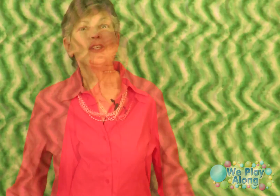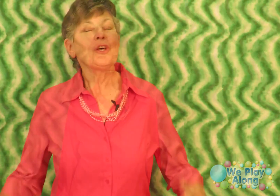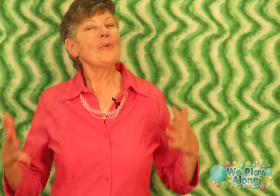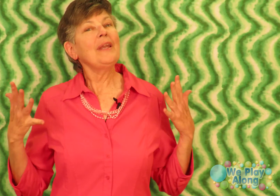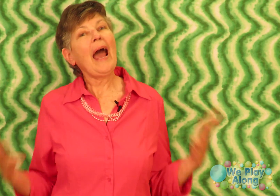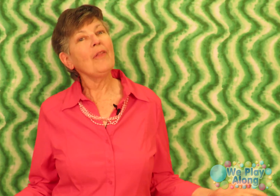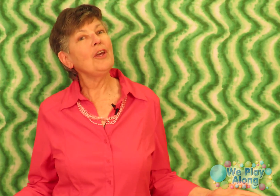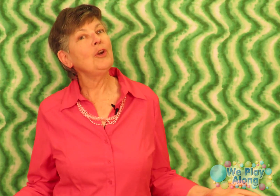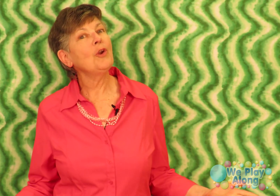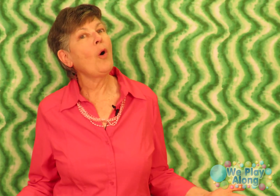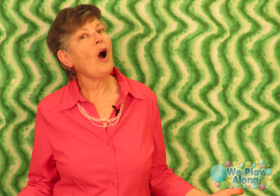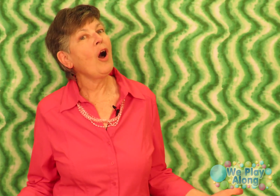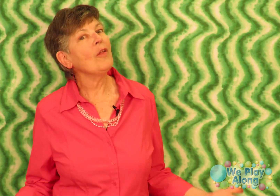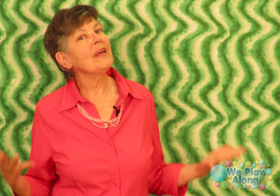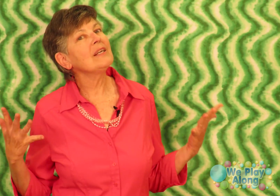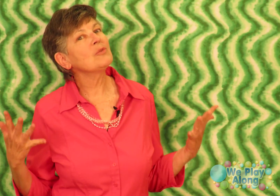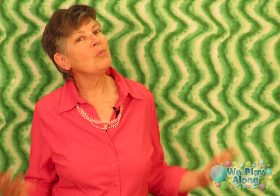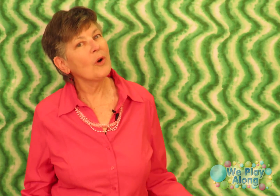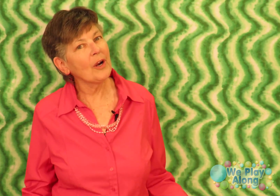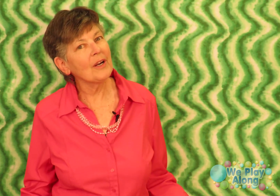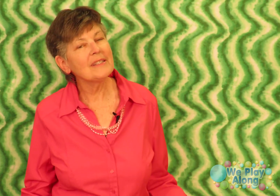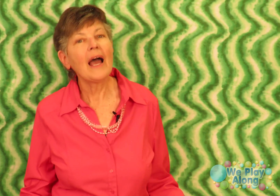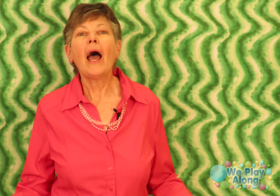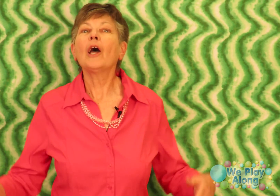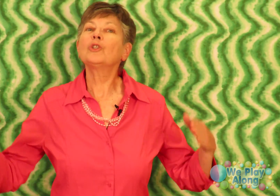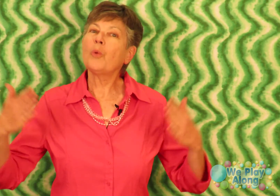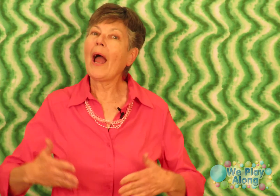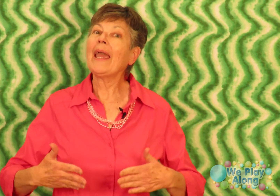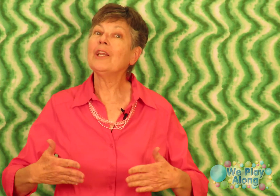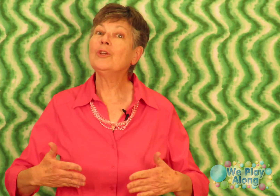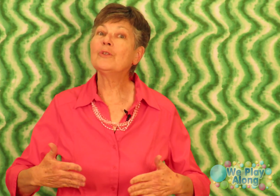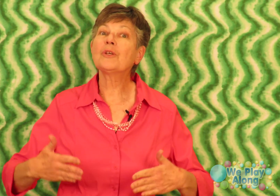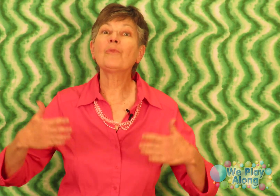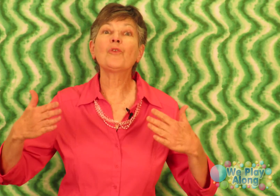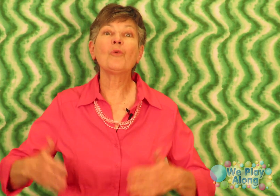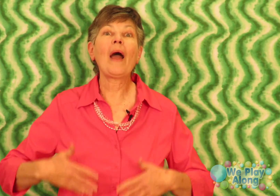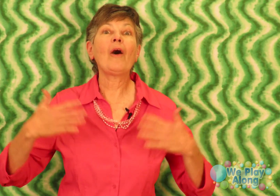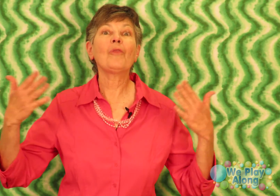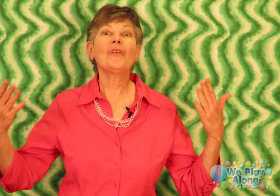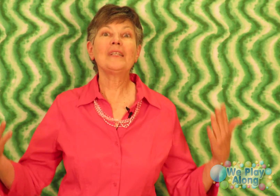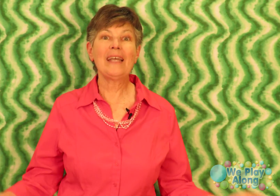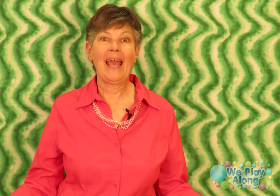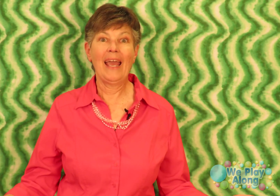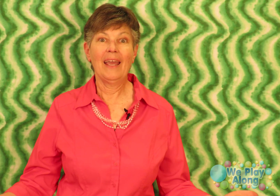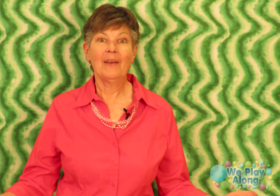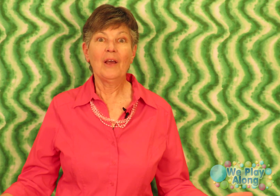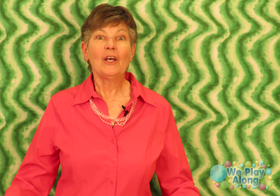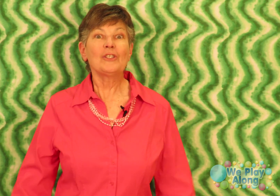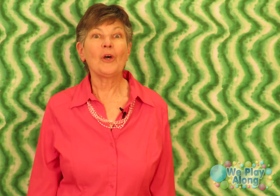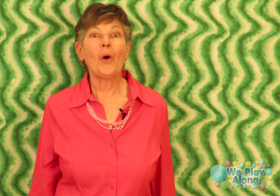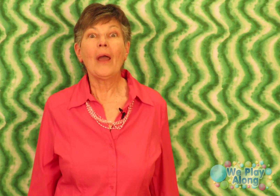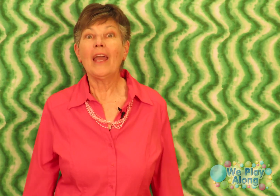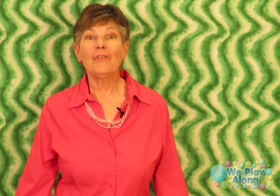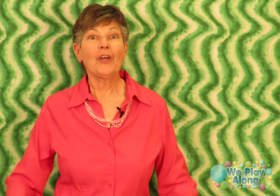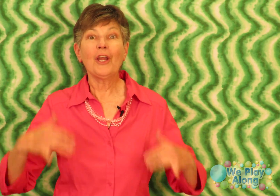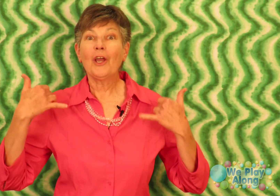So now that you know all these words, try and use them throughout the day. So if you're going to